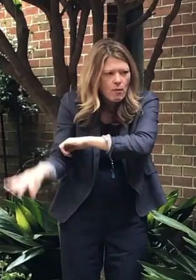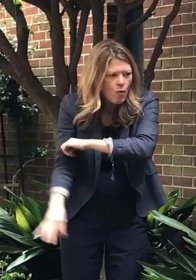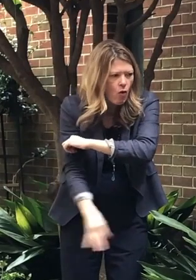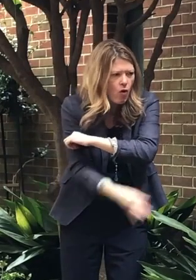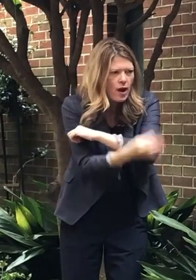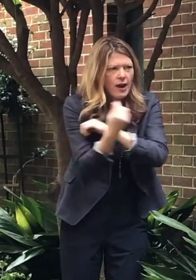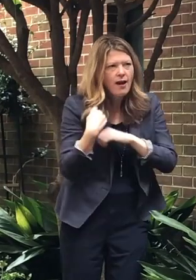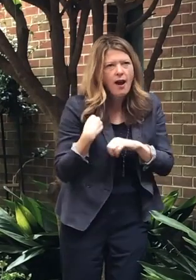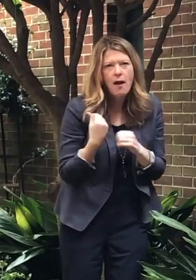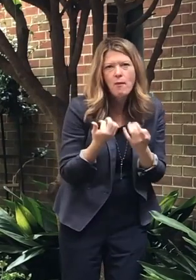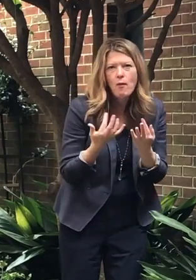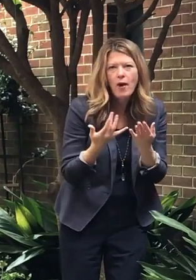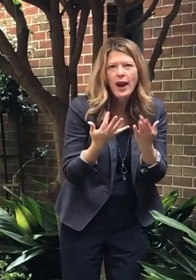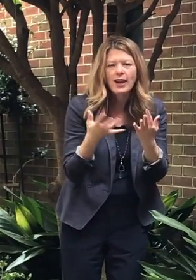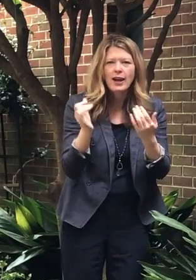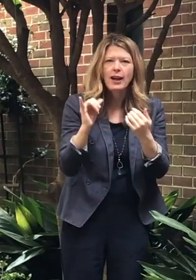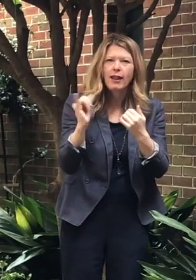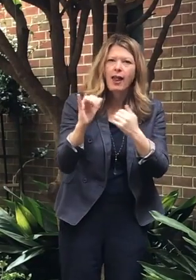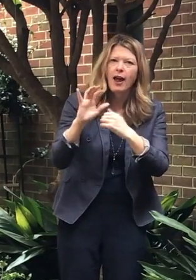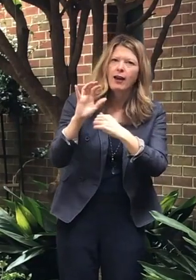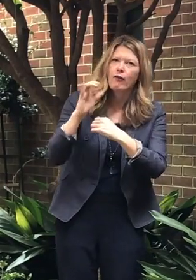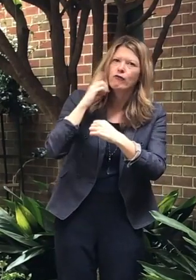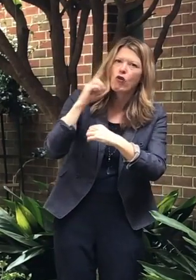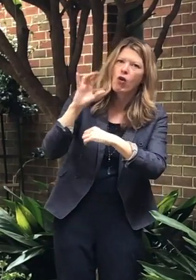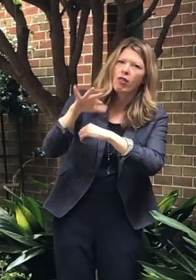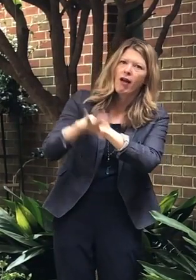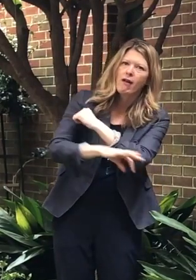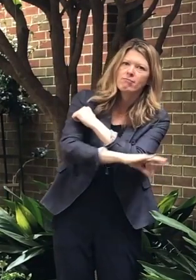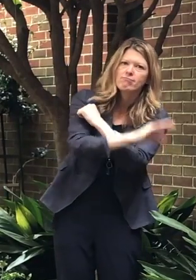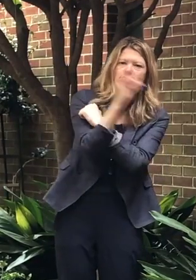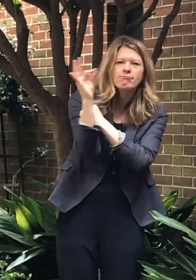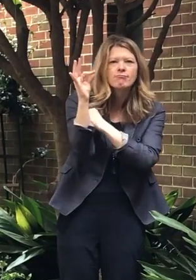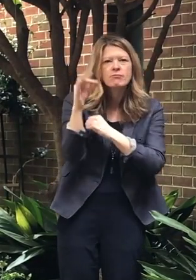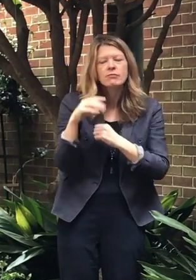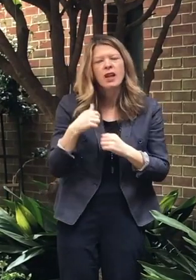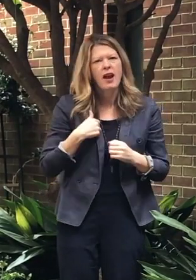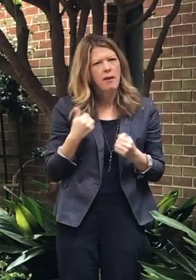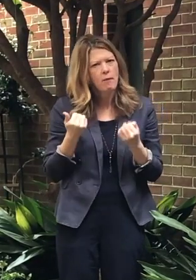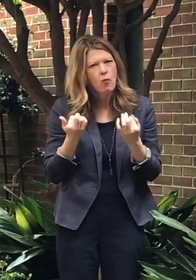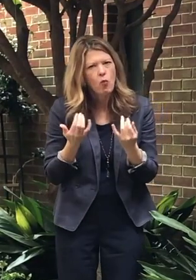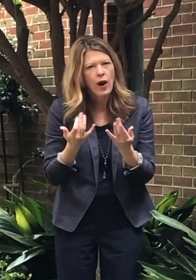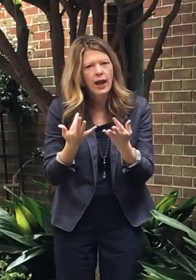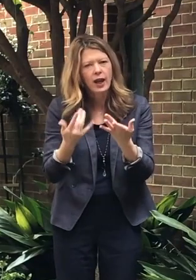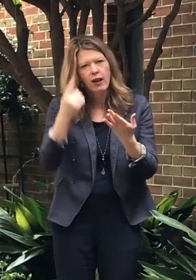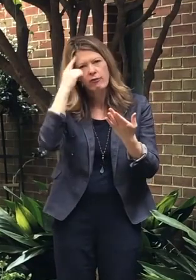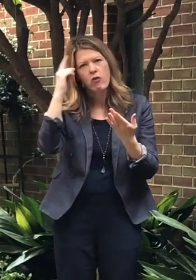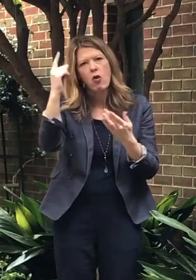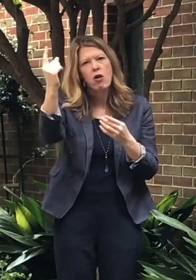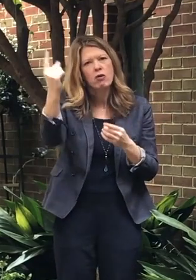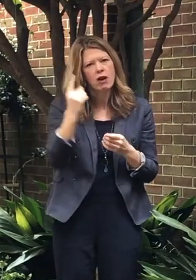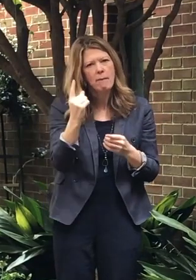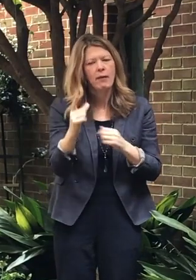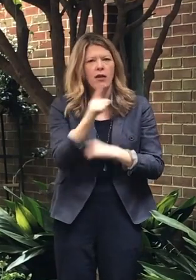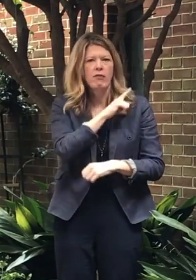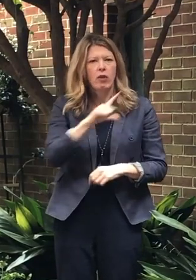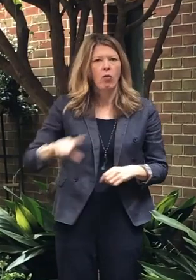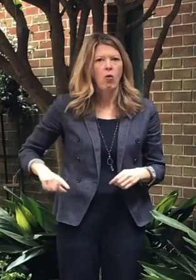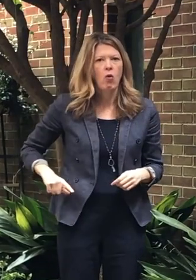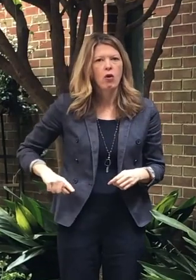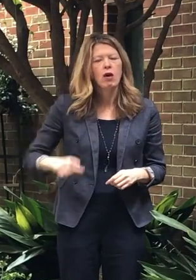morning. O Israel, wait upon the Lord, for with the Lord there is